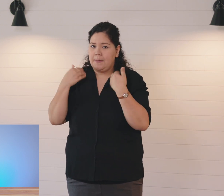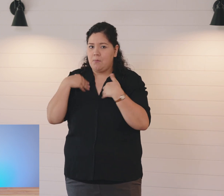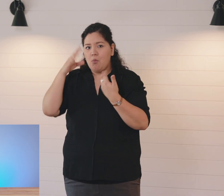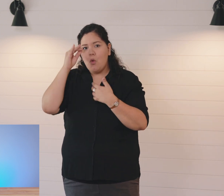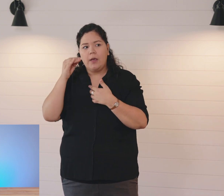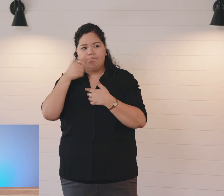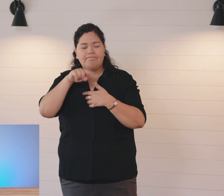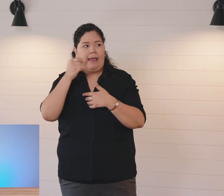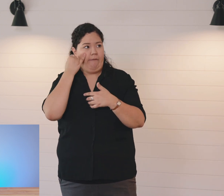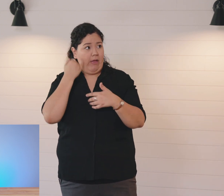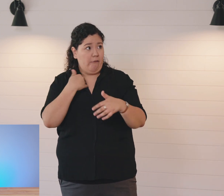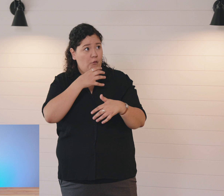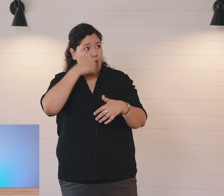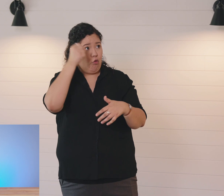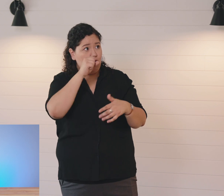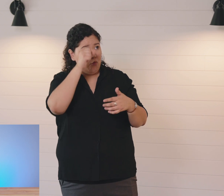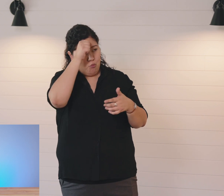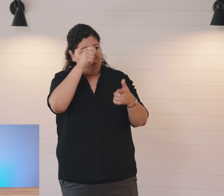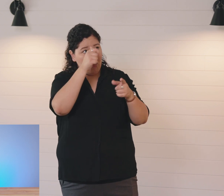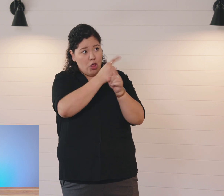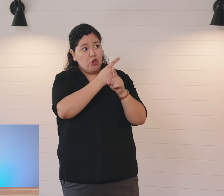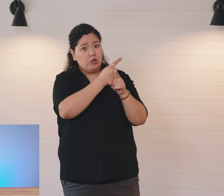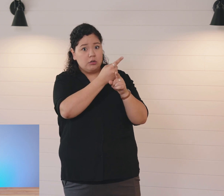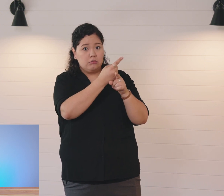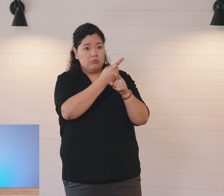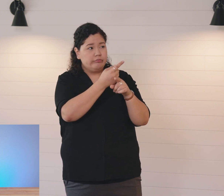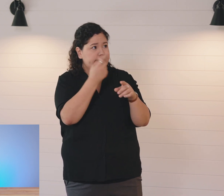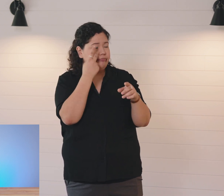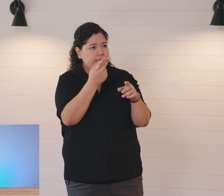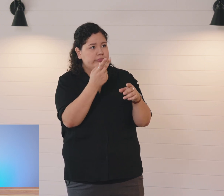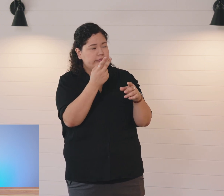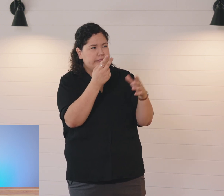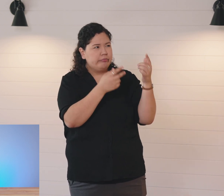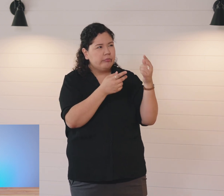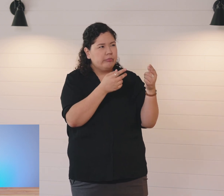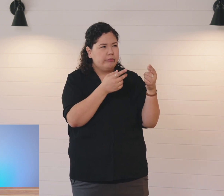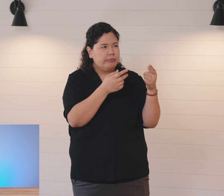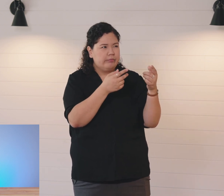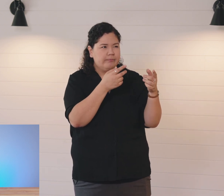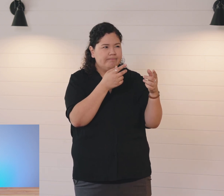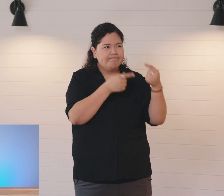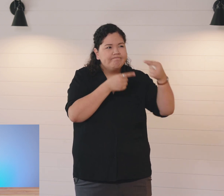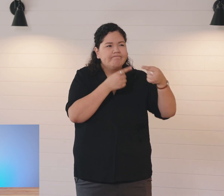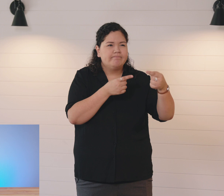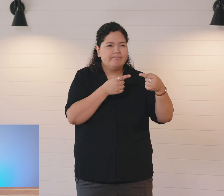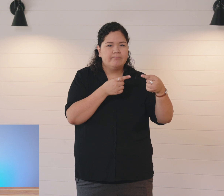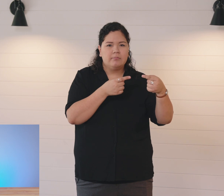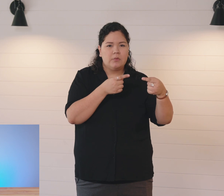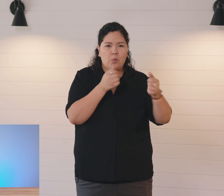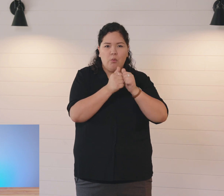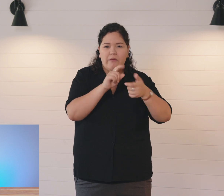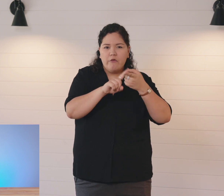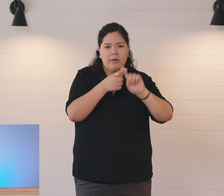who had older brothers, and you'd get in a tussle maybe with one of those boys who had an older brother, and it was inevitable that one of them said, I'm going to tell my